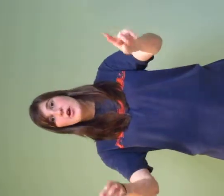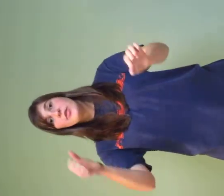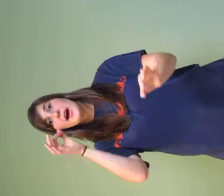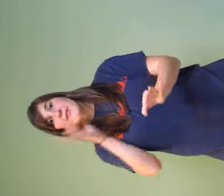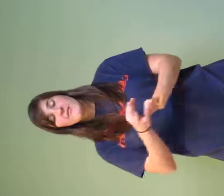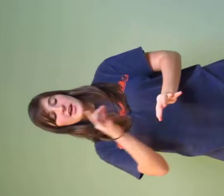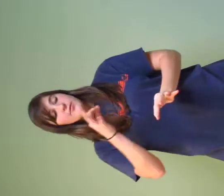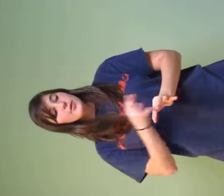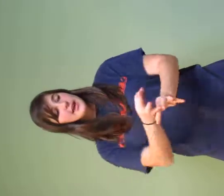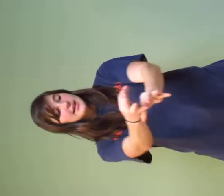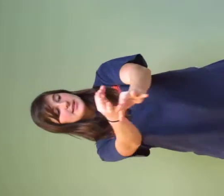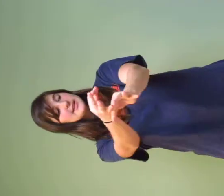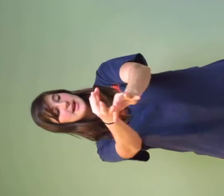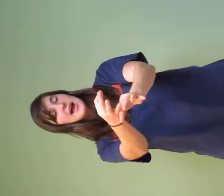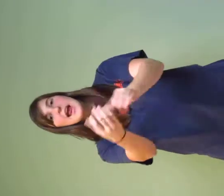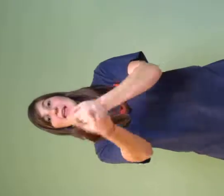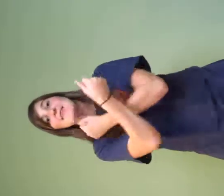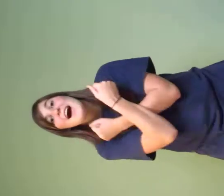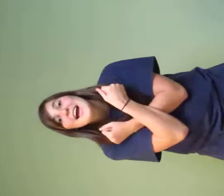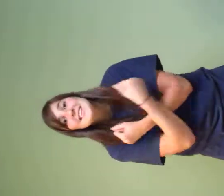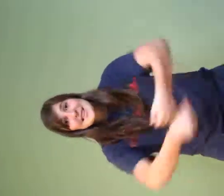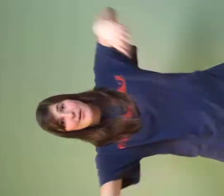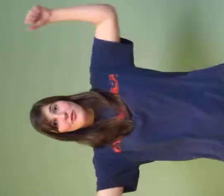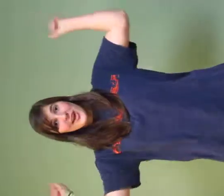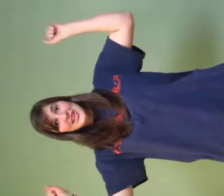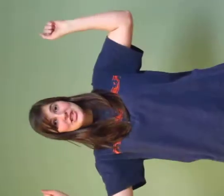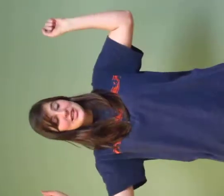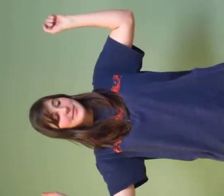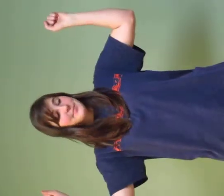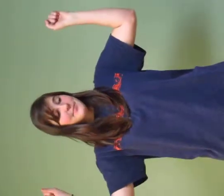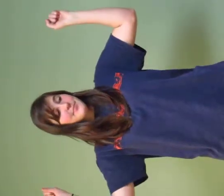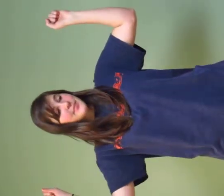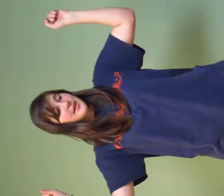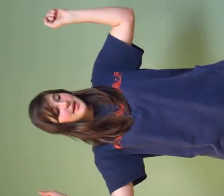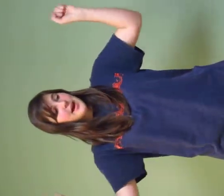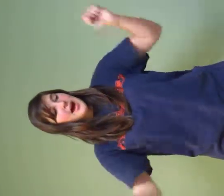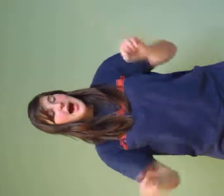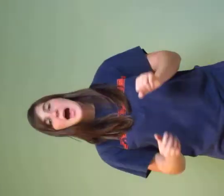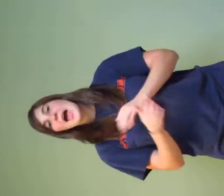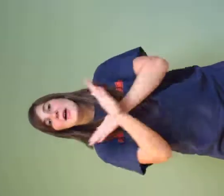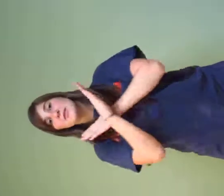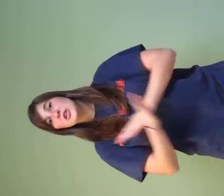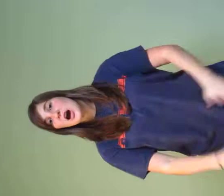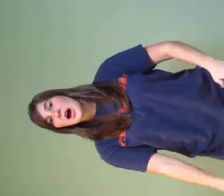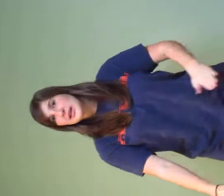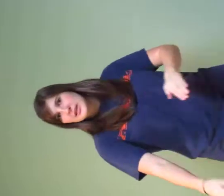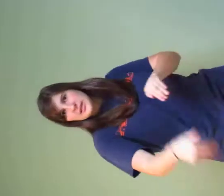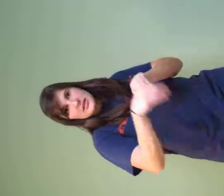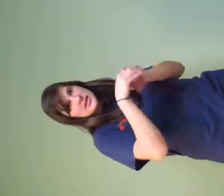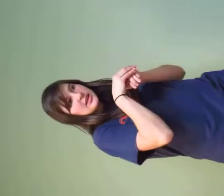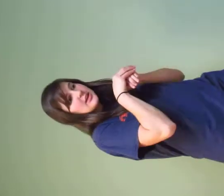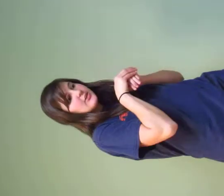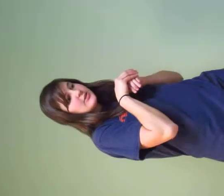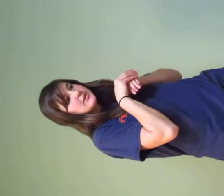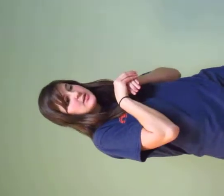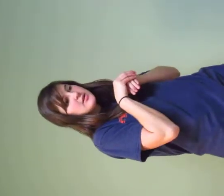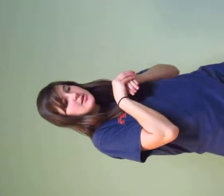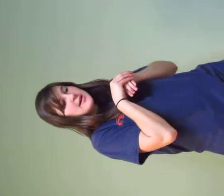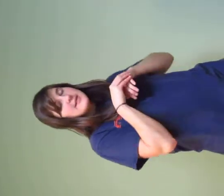thy faithfulness and thy salvation. I have not concealed